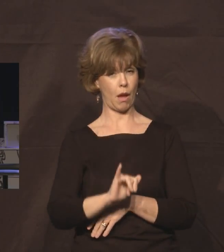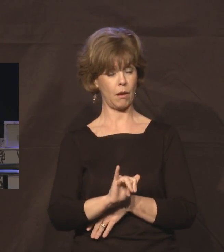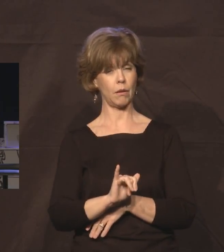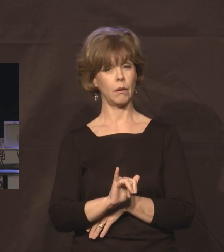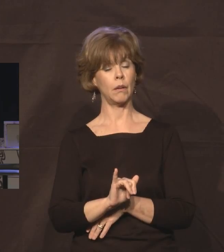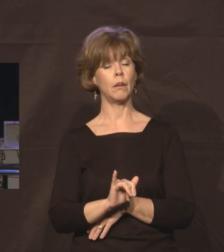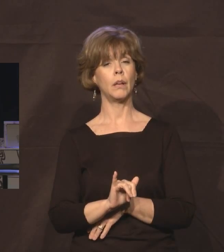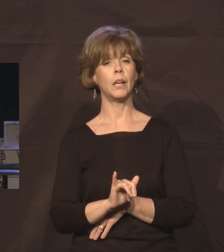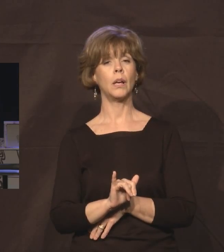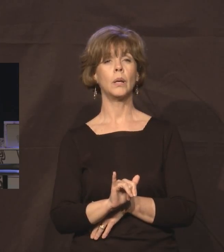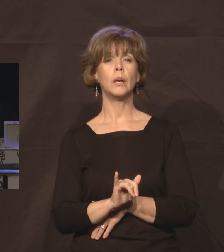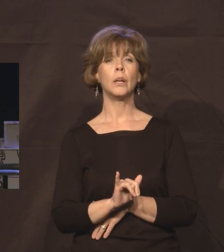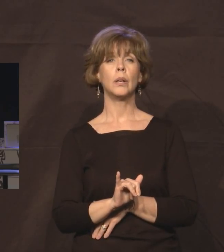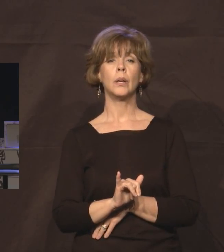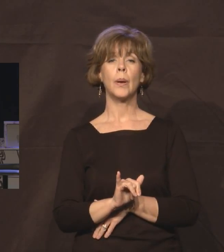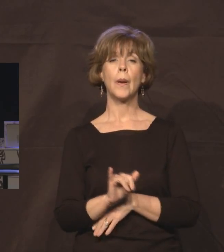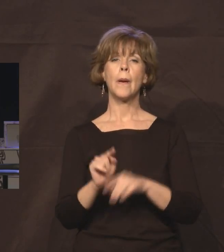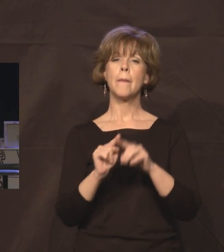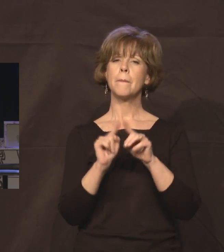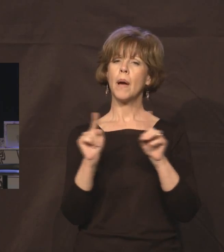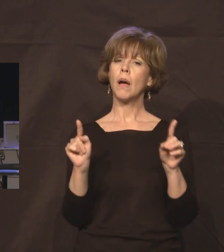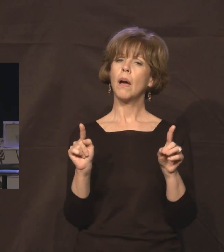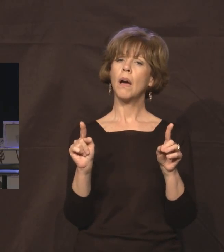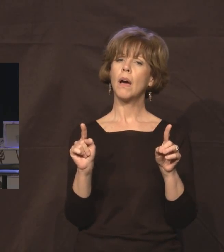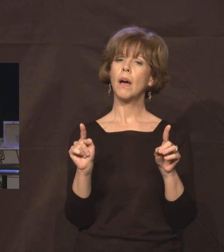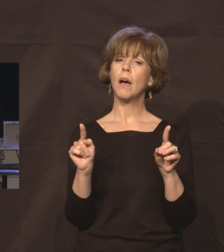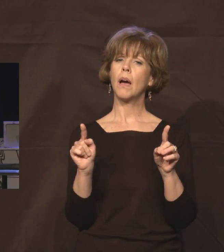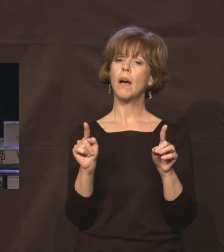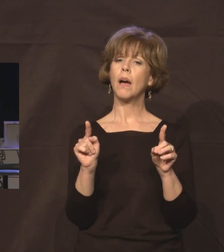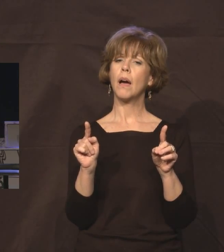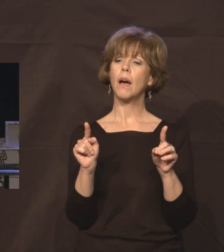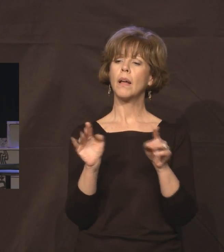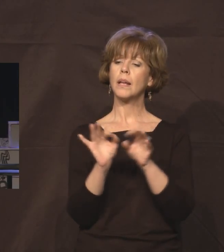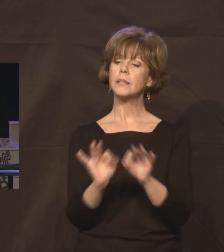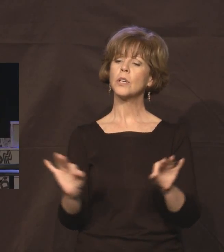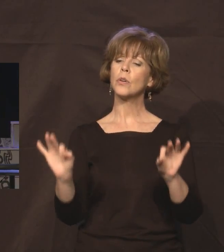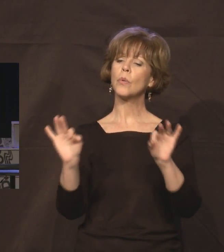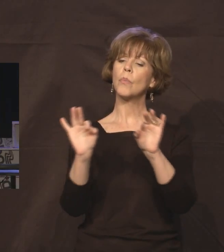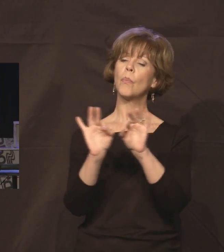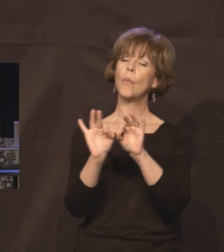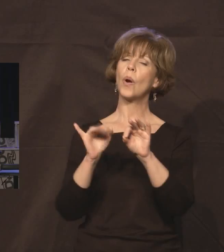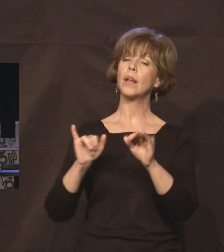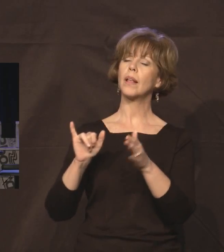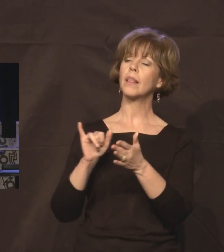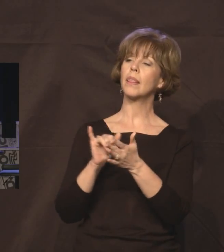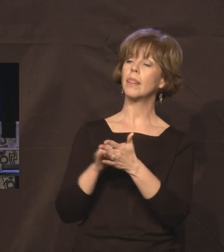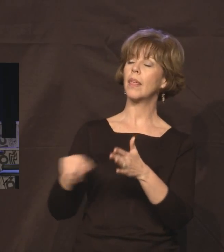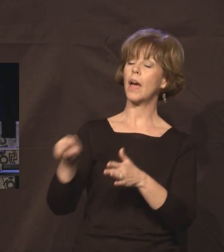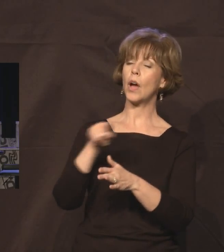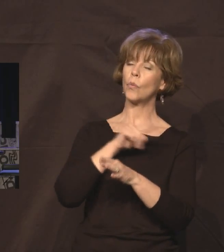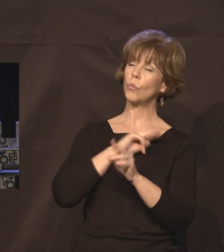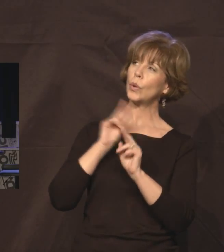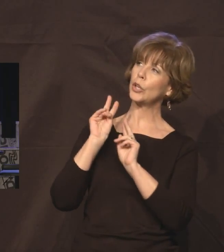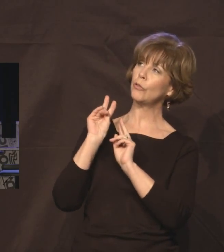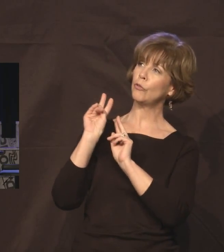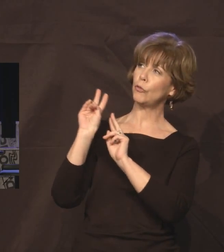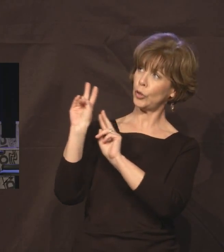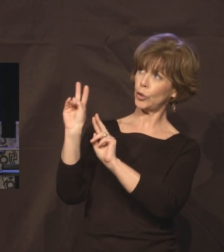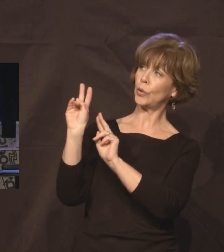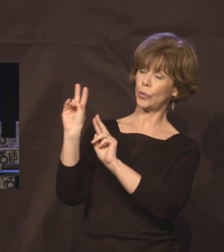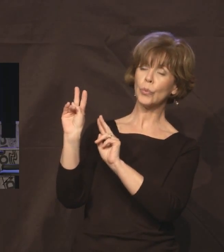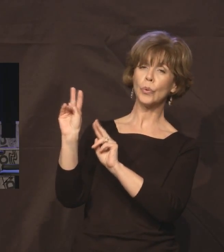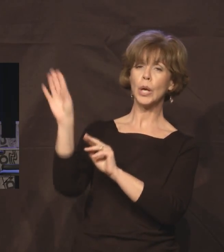But I'll also say this. See, I think it's important that we would view our Heavenly Father that way. And when you think about a Heavenly Father,